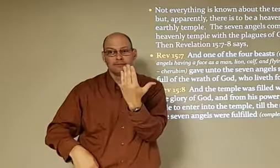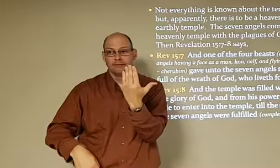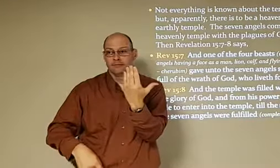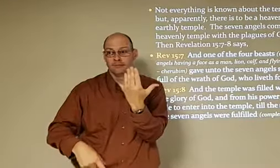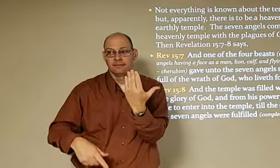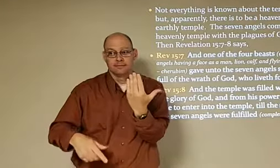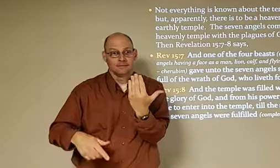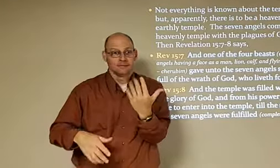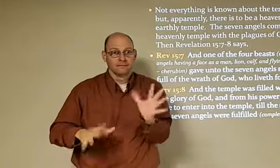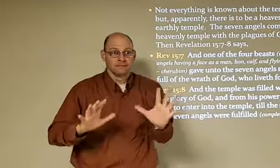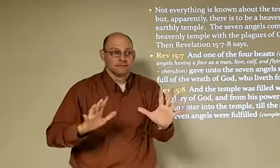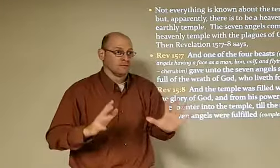in.